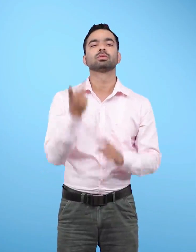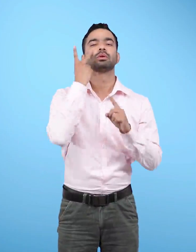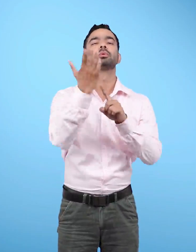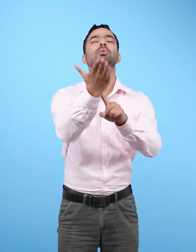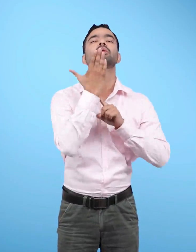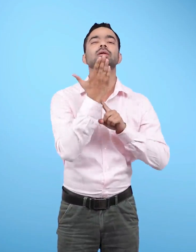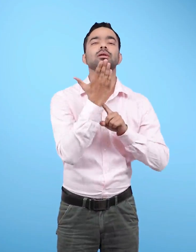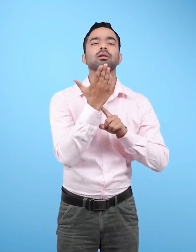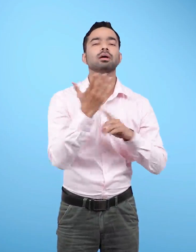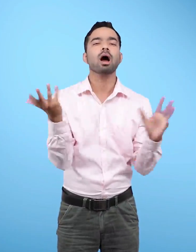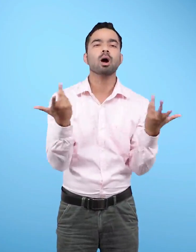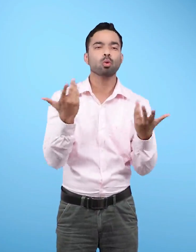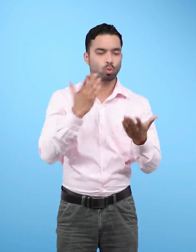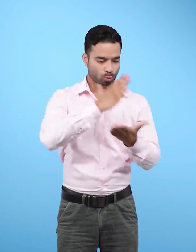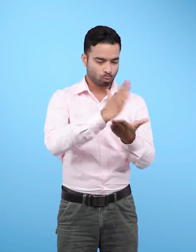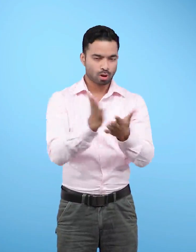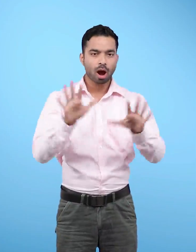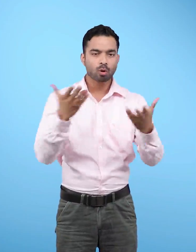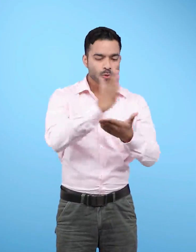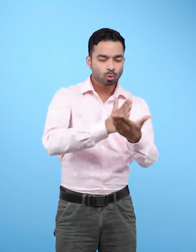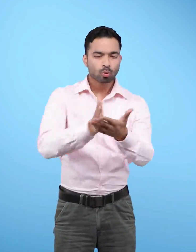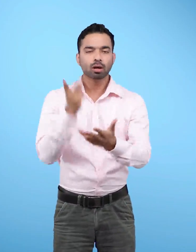Show how you will divide it.